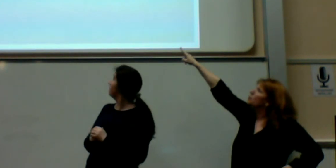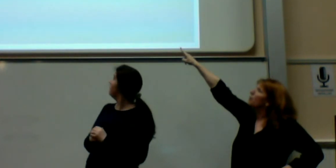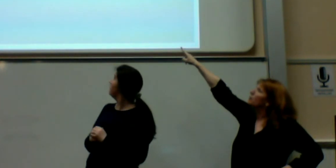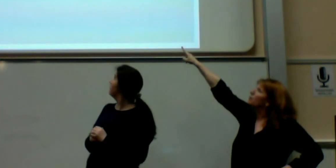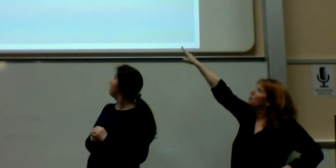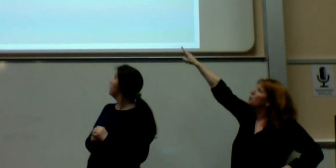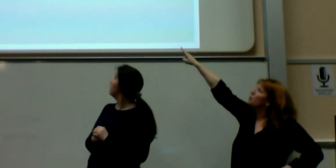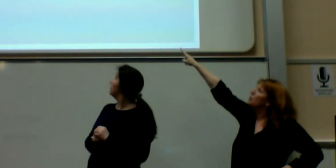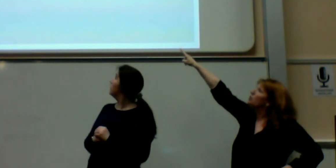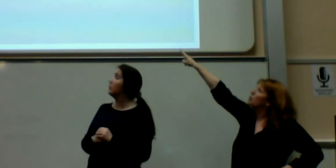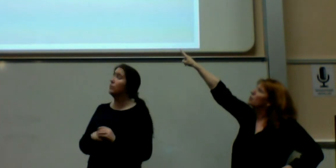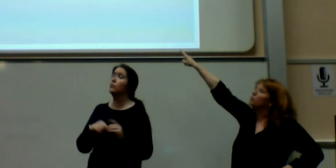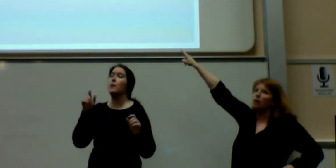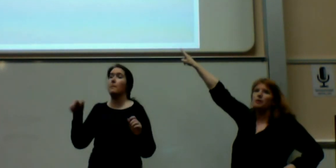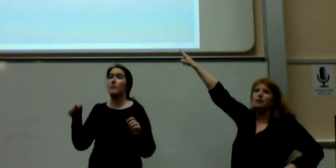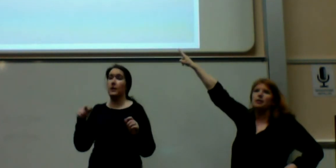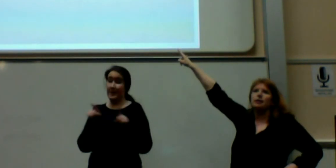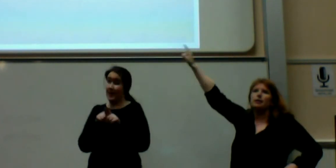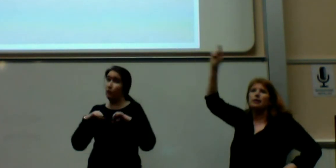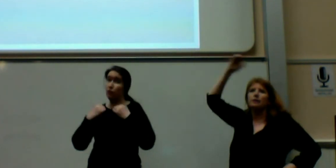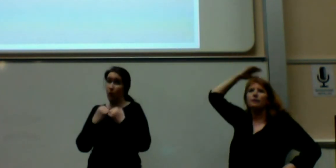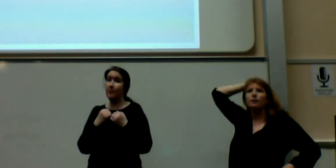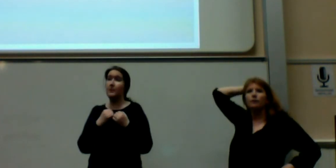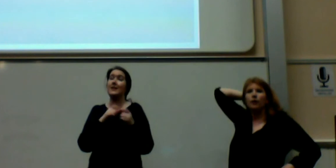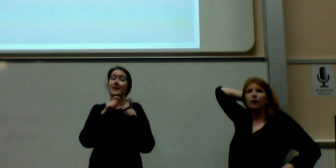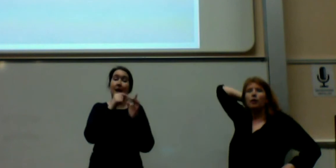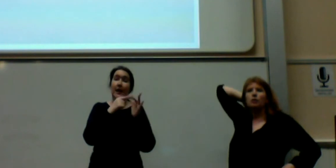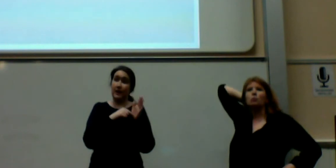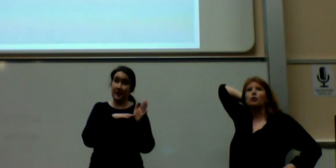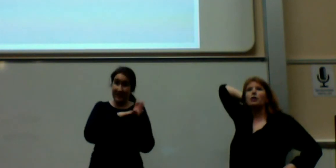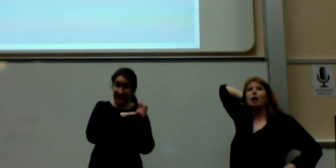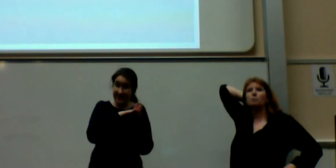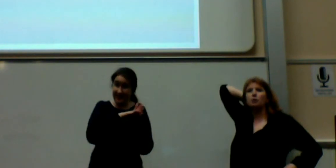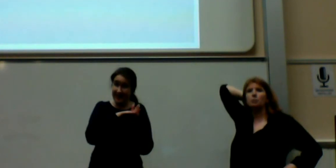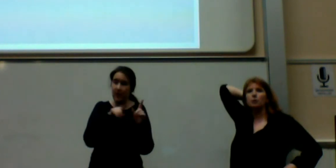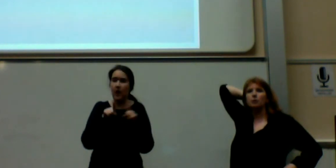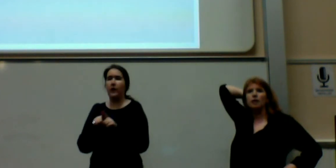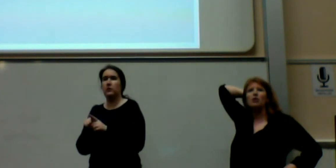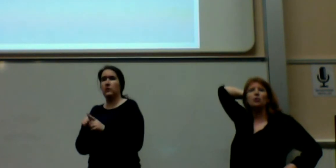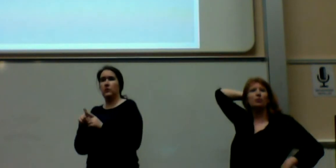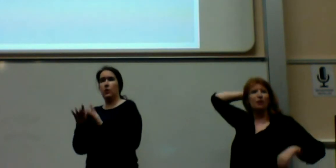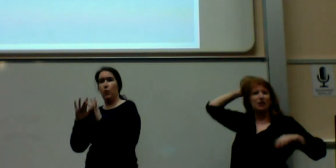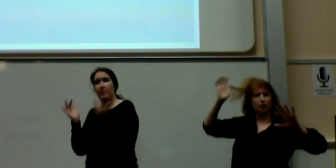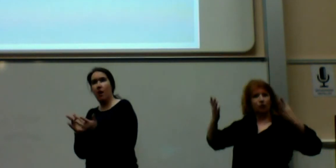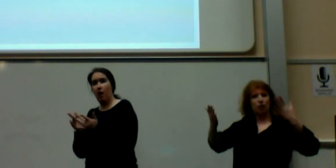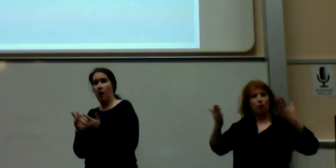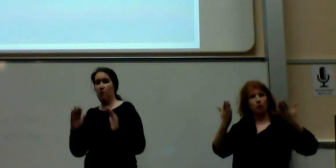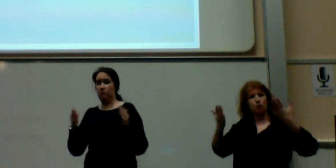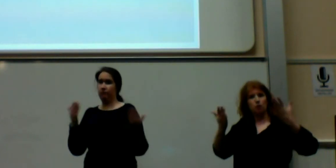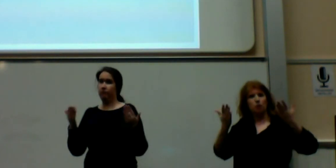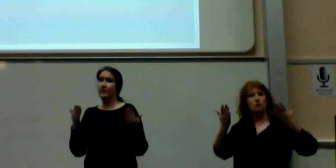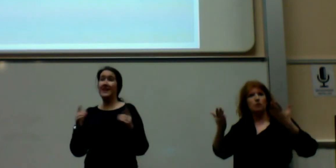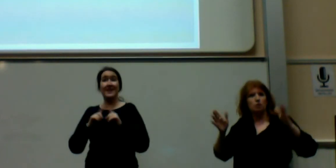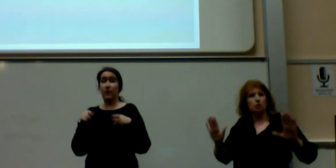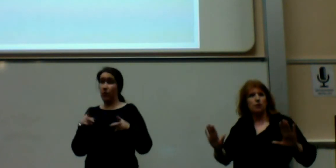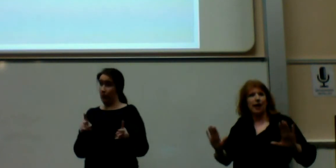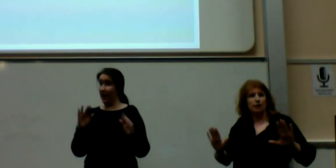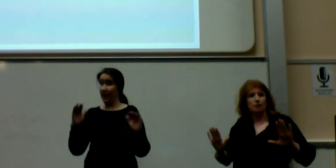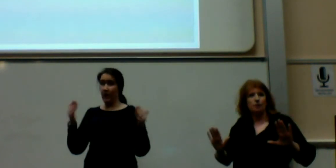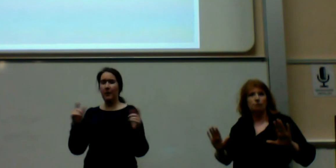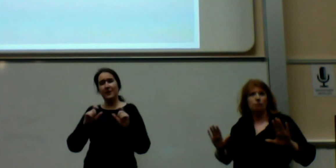are the responses, the percentages from the DIT. So pretty comparable, even though they're very different approaches, and